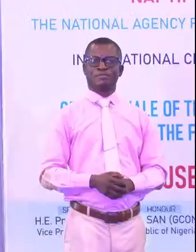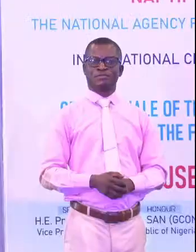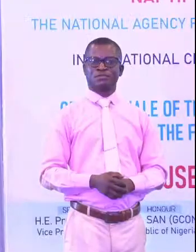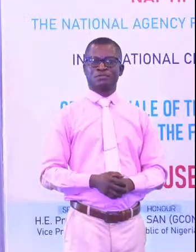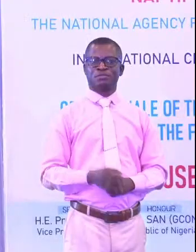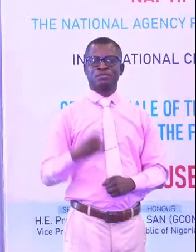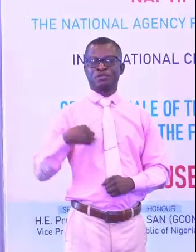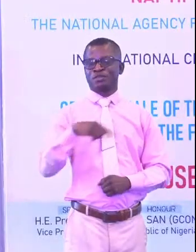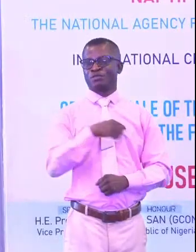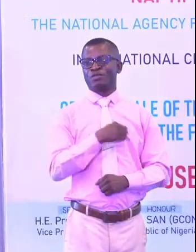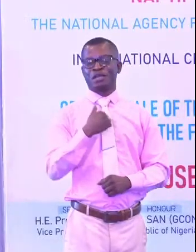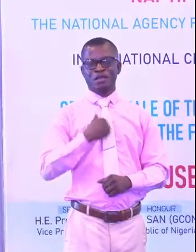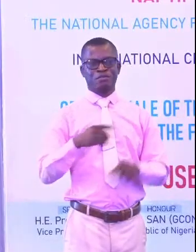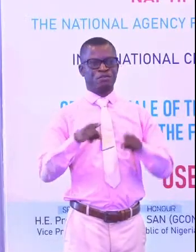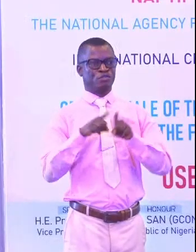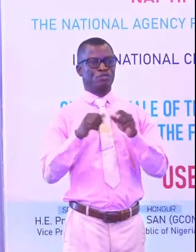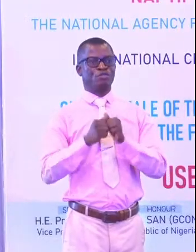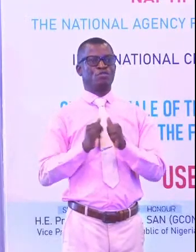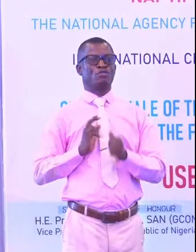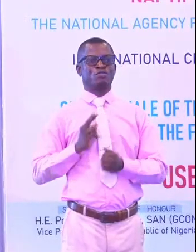We have also with us